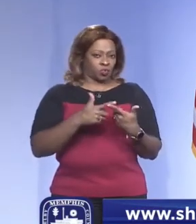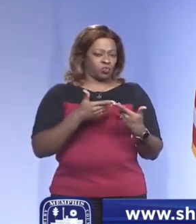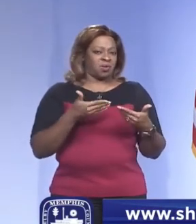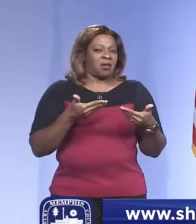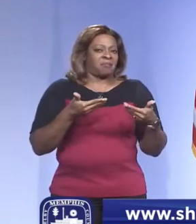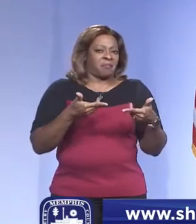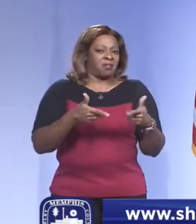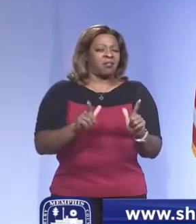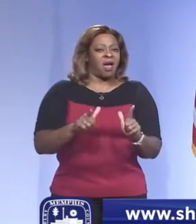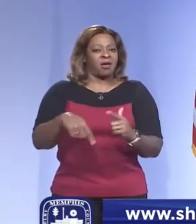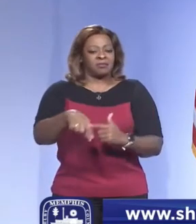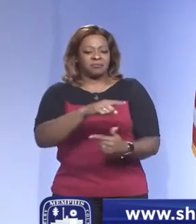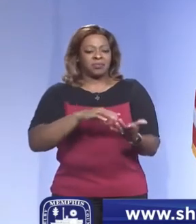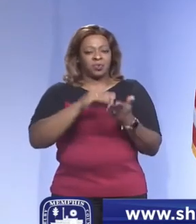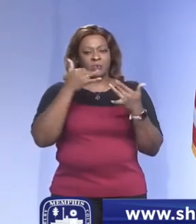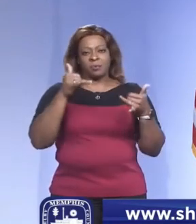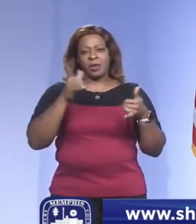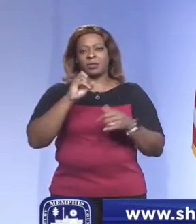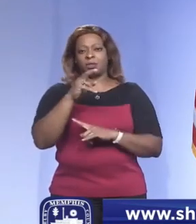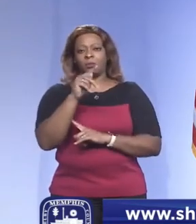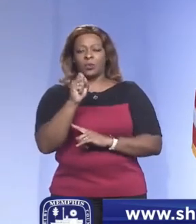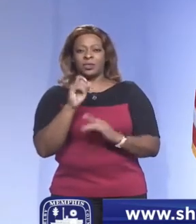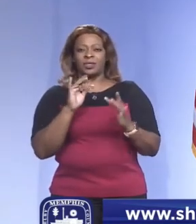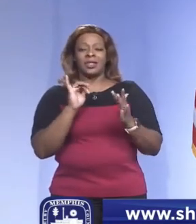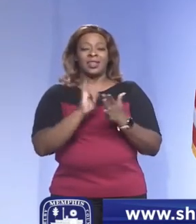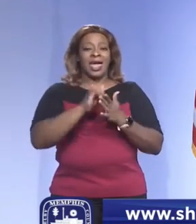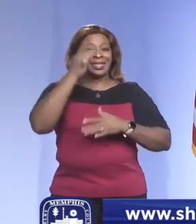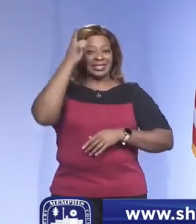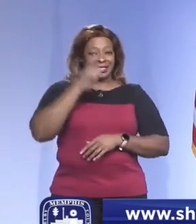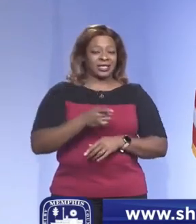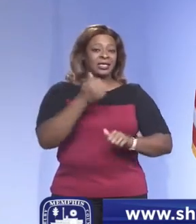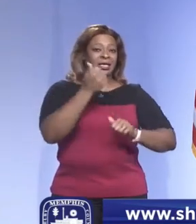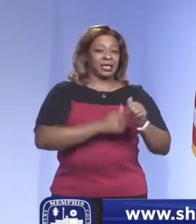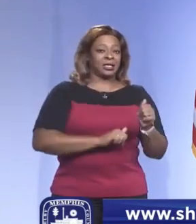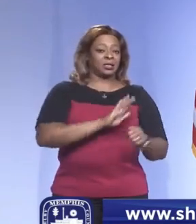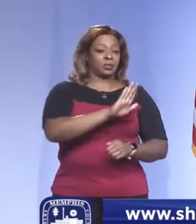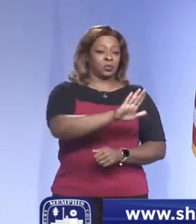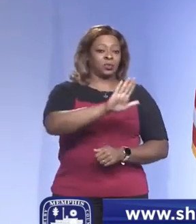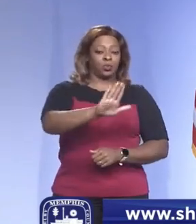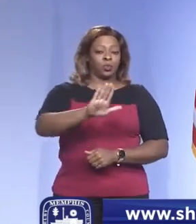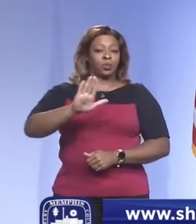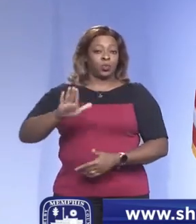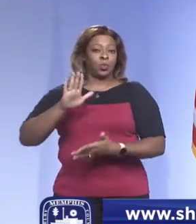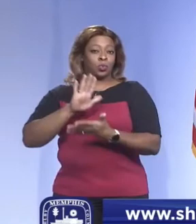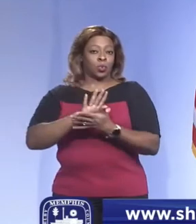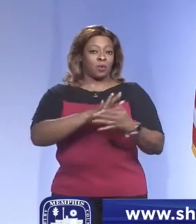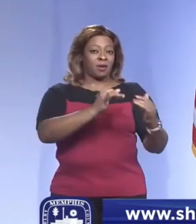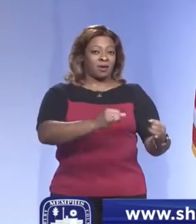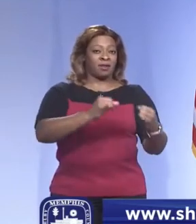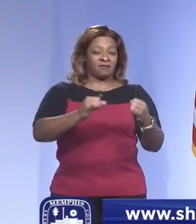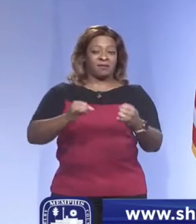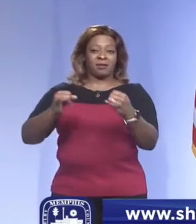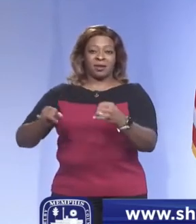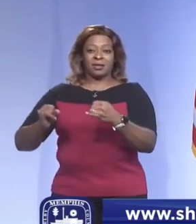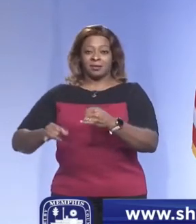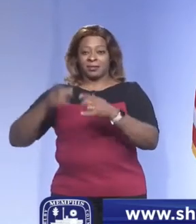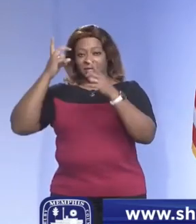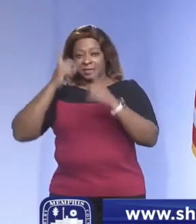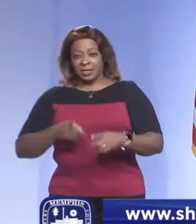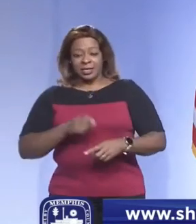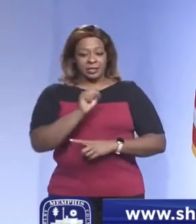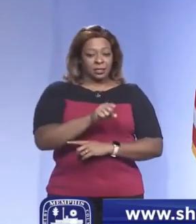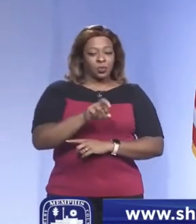engage in contact sports. That's a decision that each school, each entity will have to